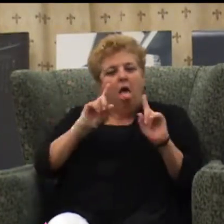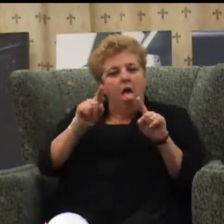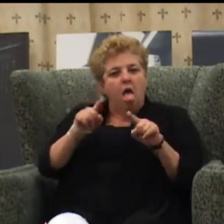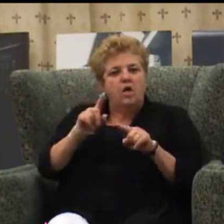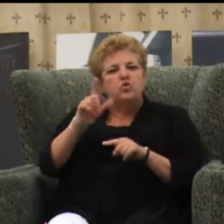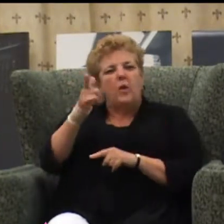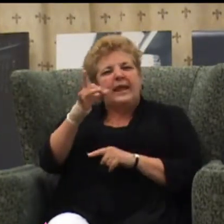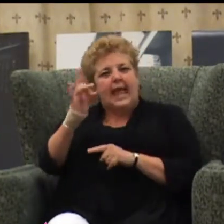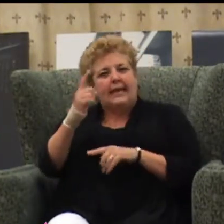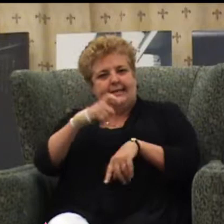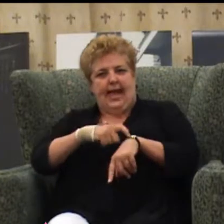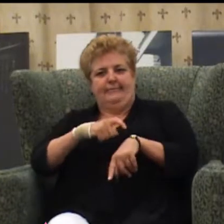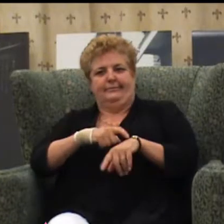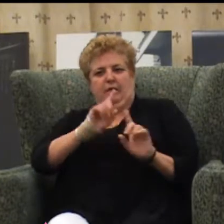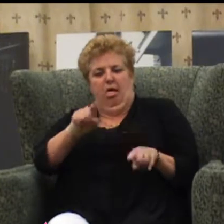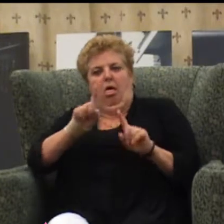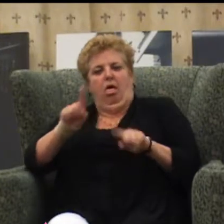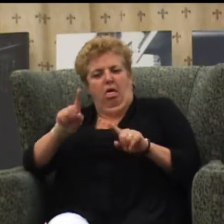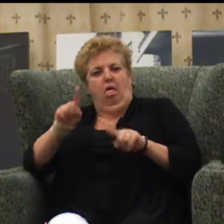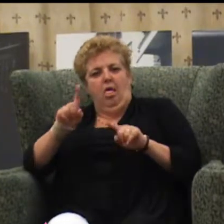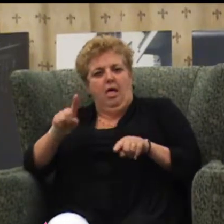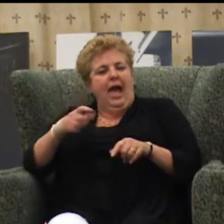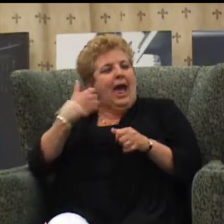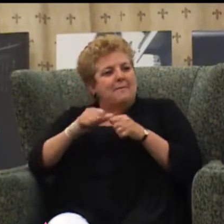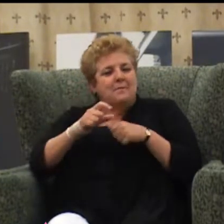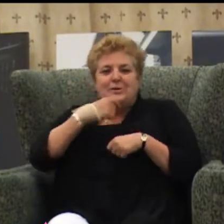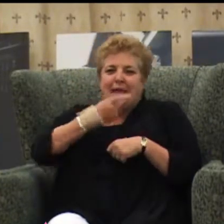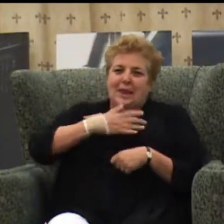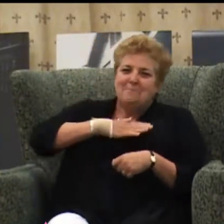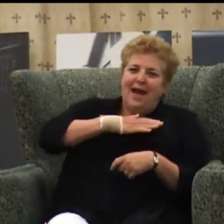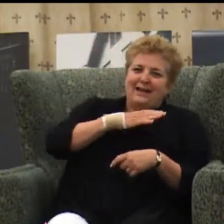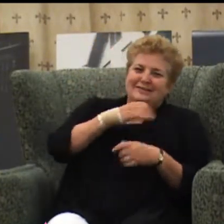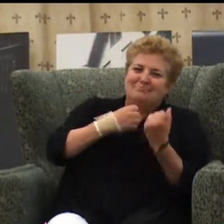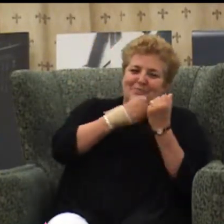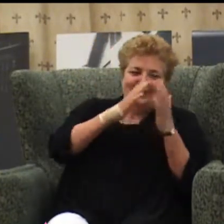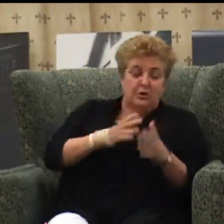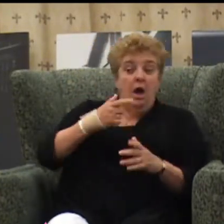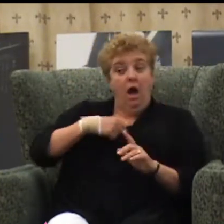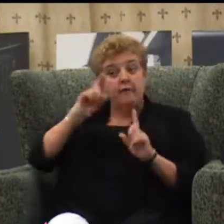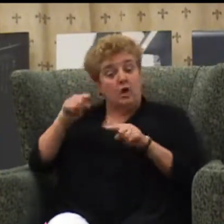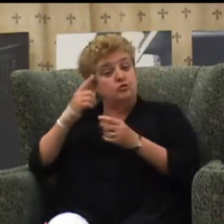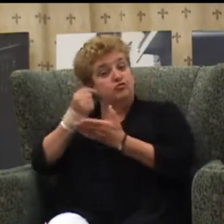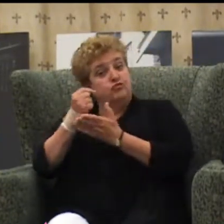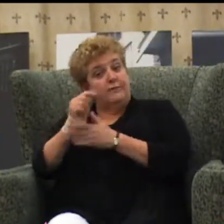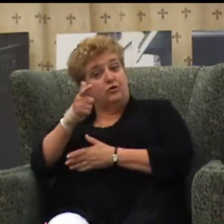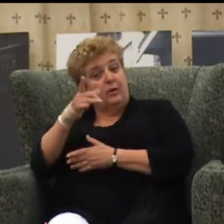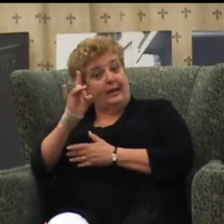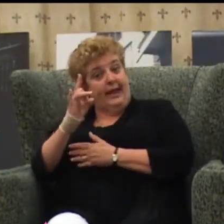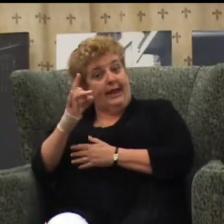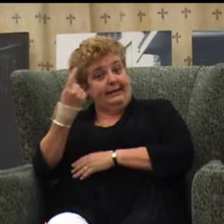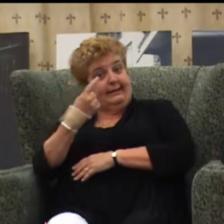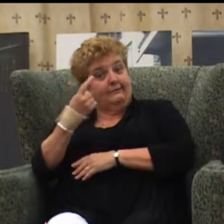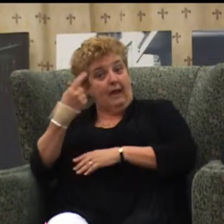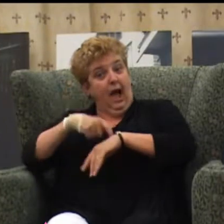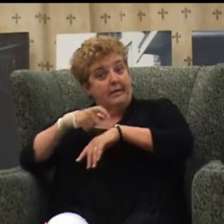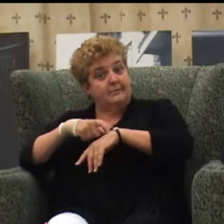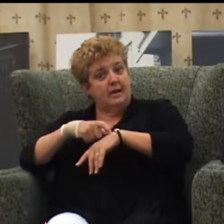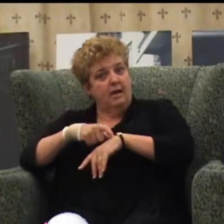times. And I remember telling my sponsor I went through treatment 28 times. I was hoping that would get rid of the guy. Loser. Go find someone